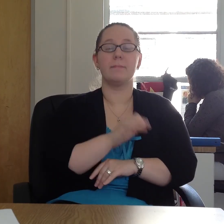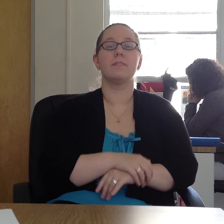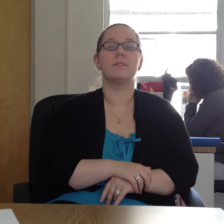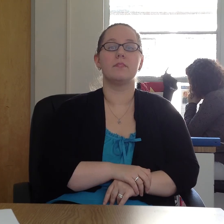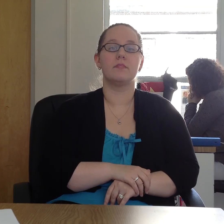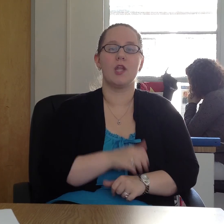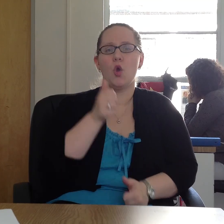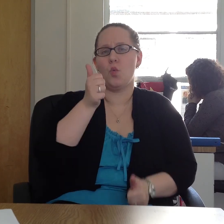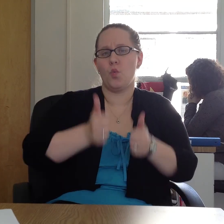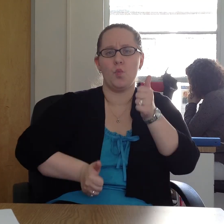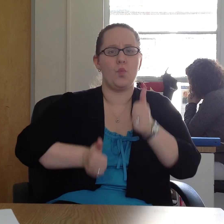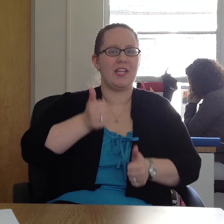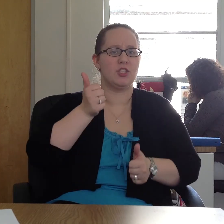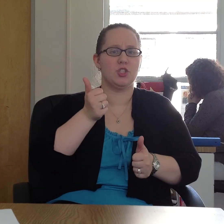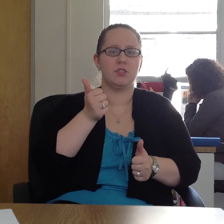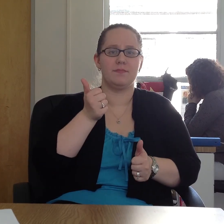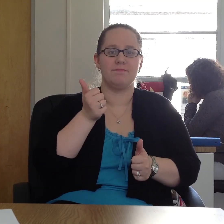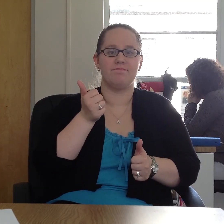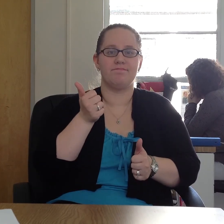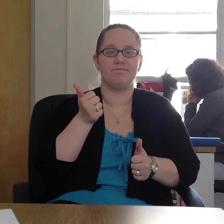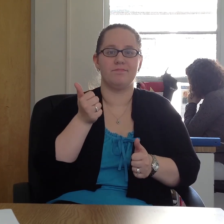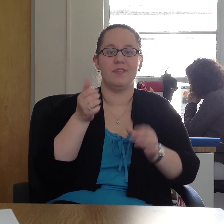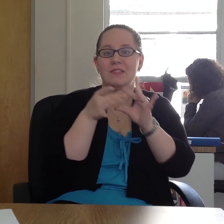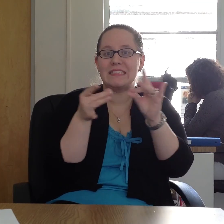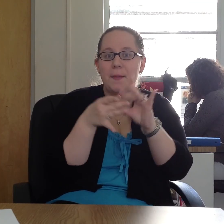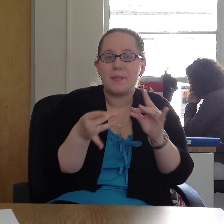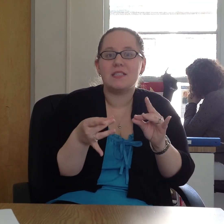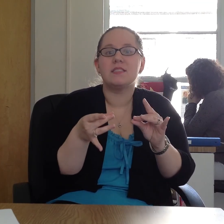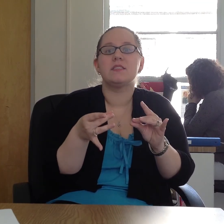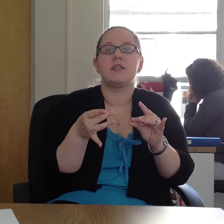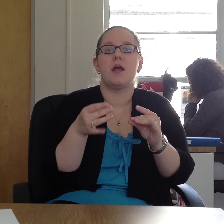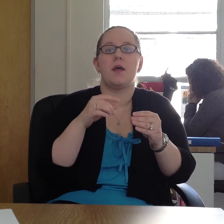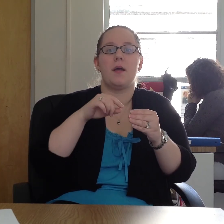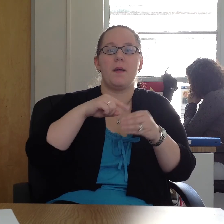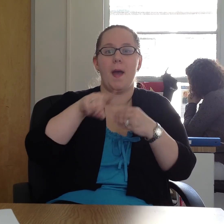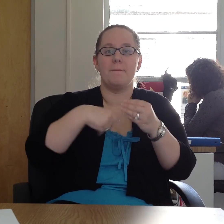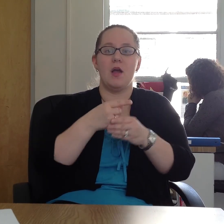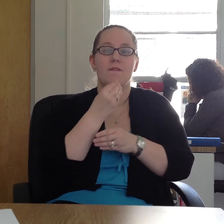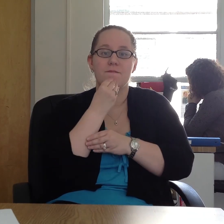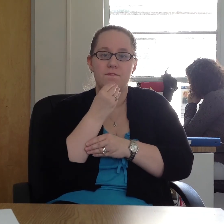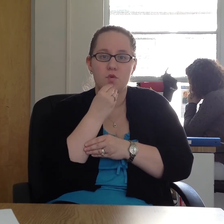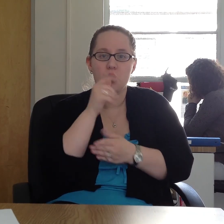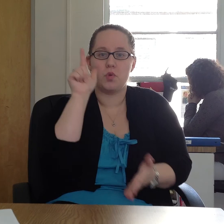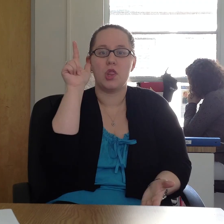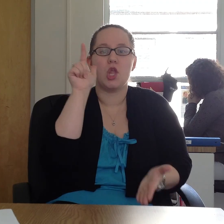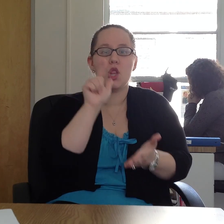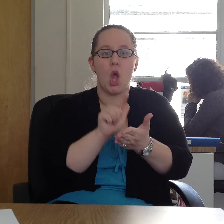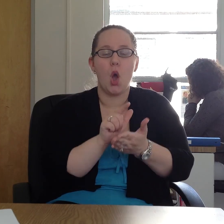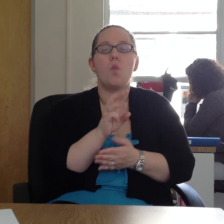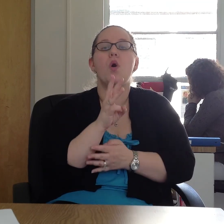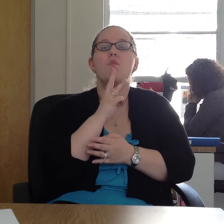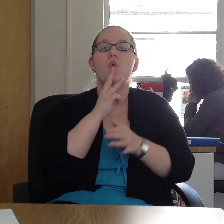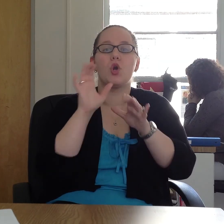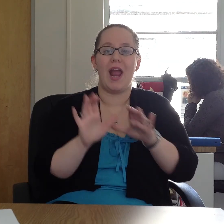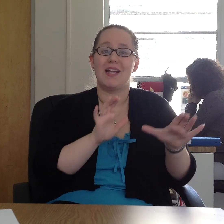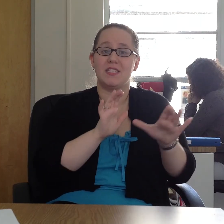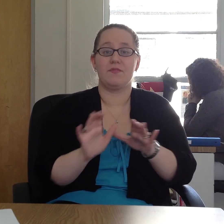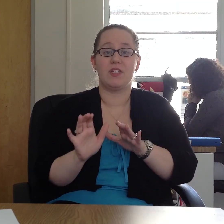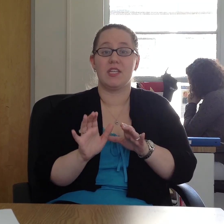Which of the following statements regarding foods that have a very low water activity is true?